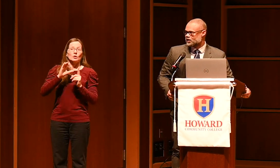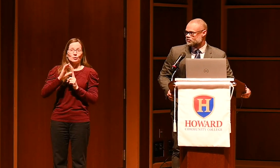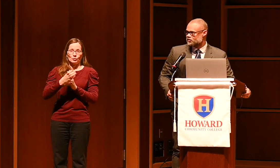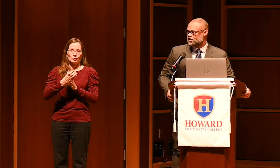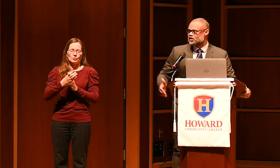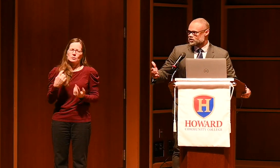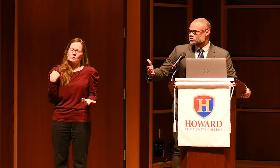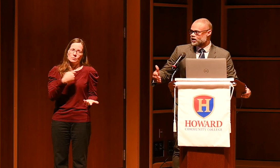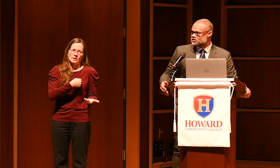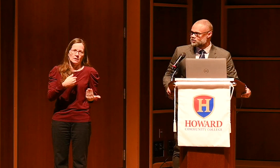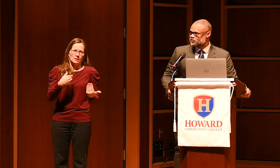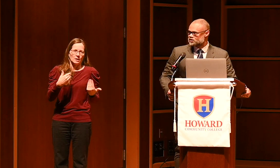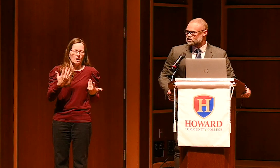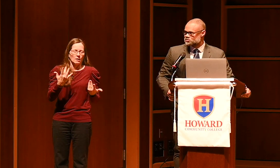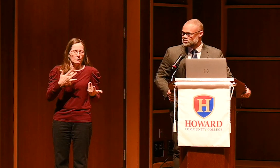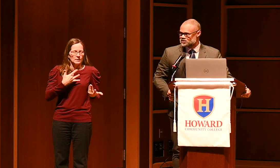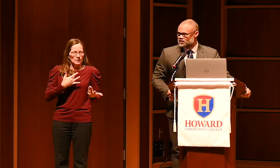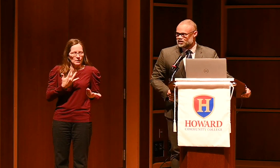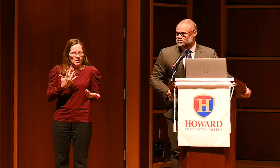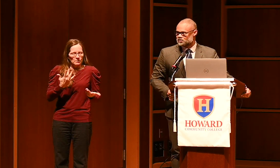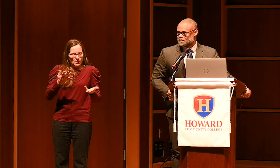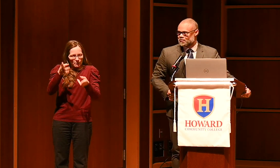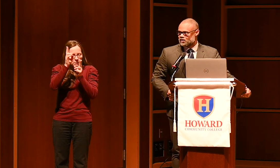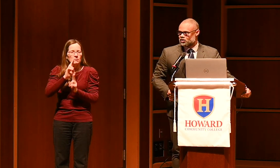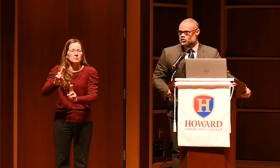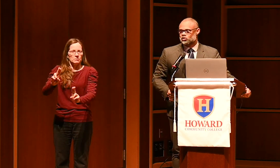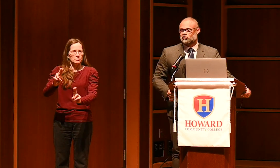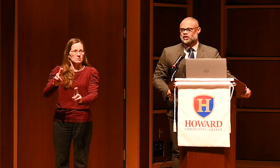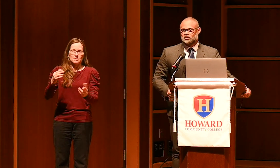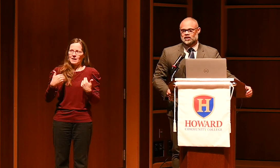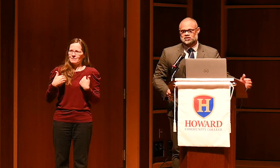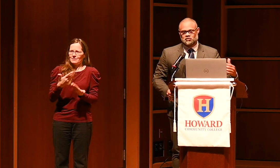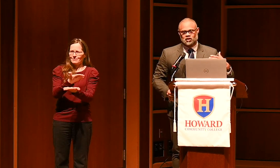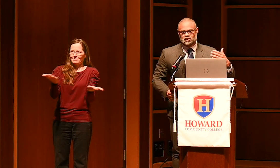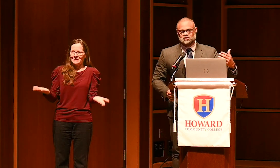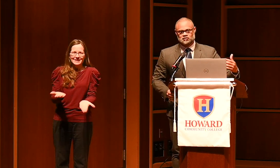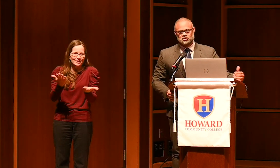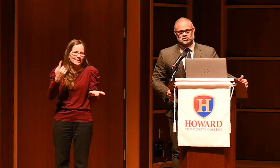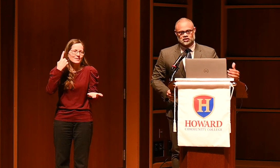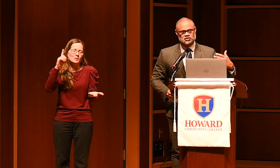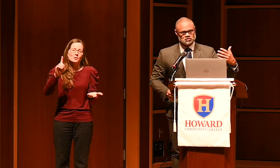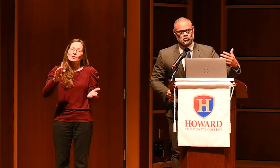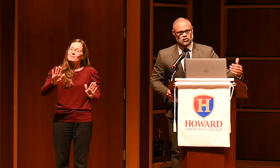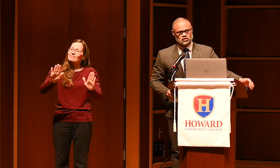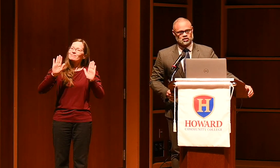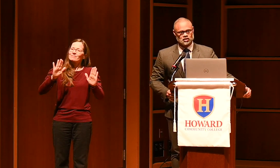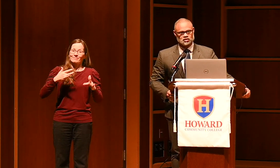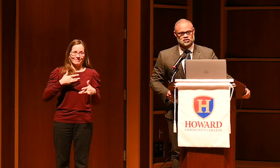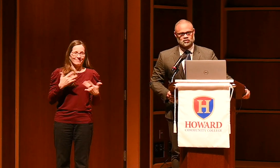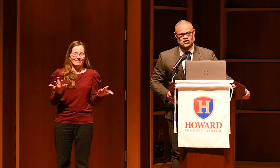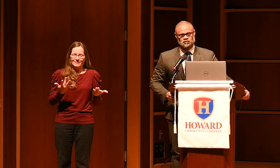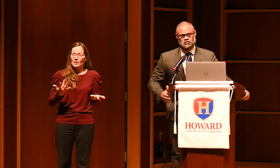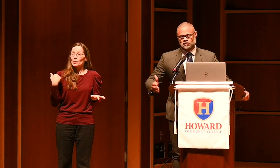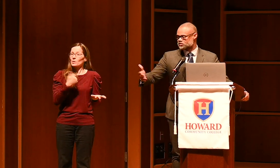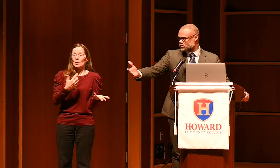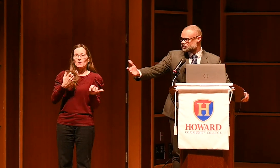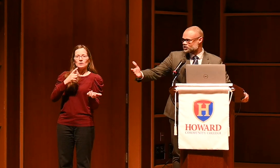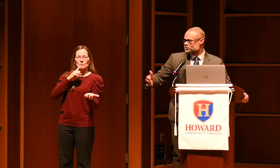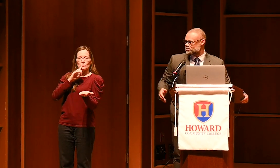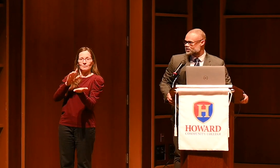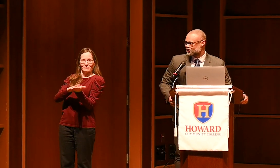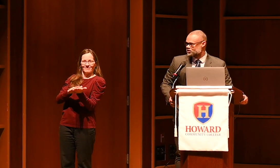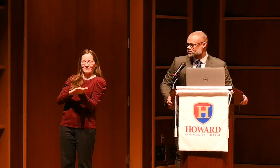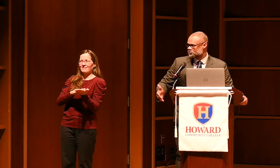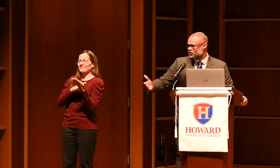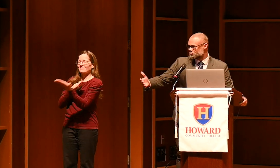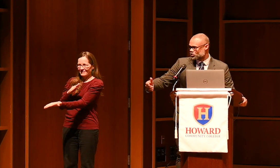to have you guys here for this auspicious occasion. We want to recognize some of our elected officials here to support this great effort. First, our